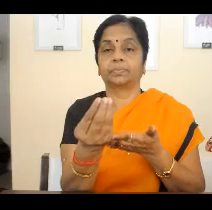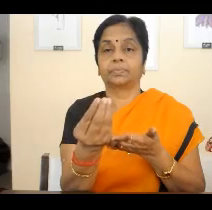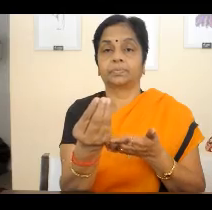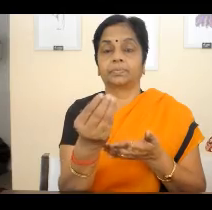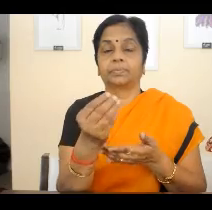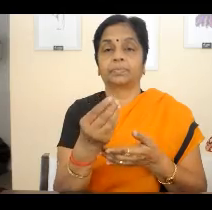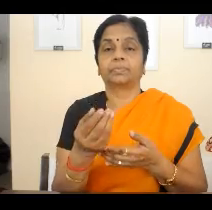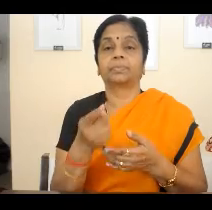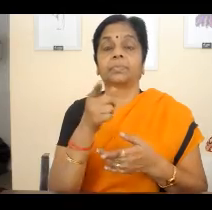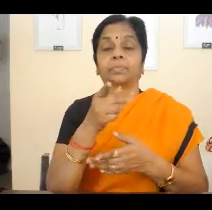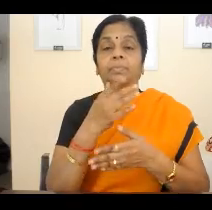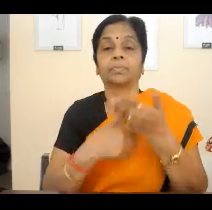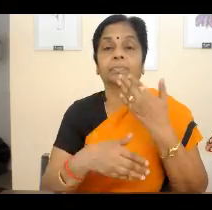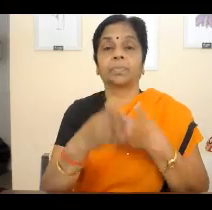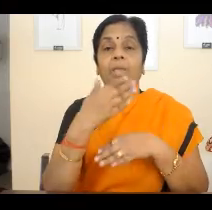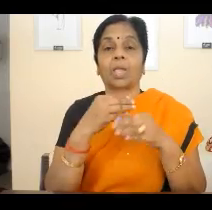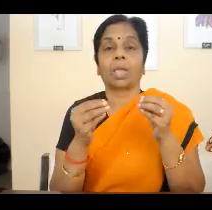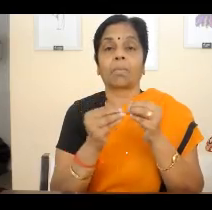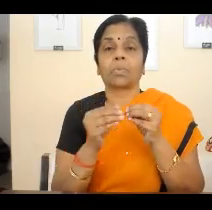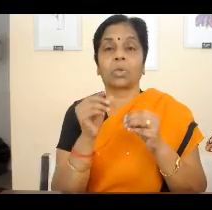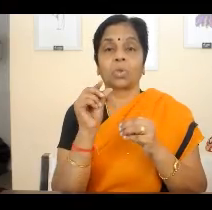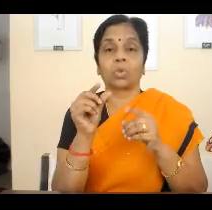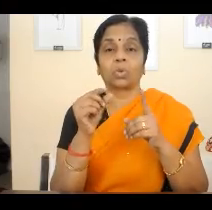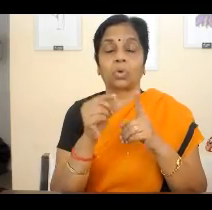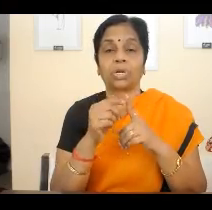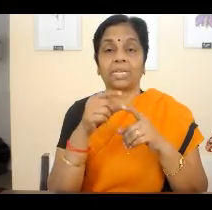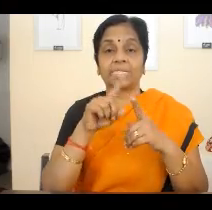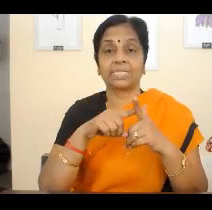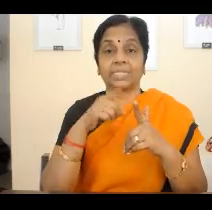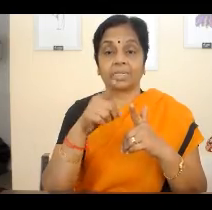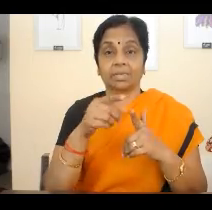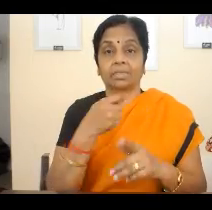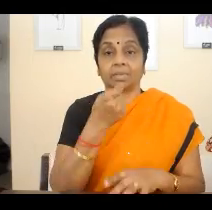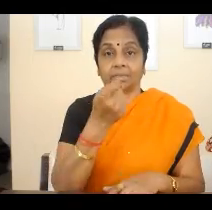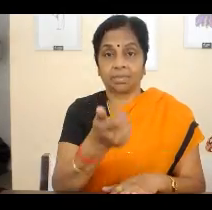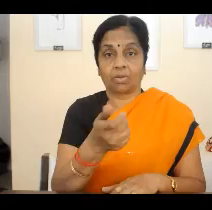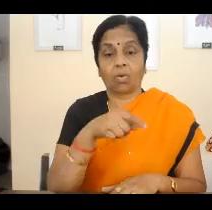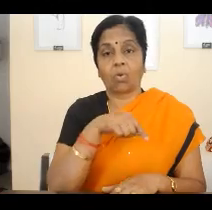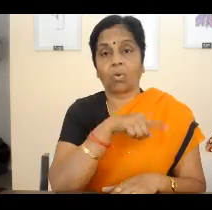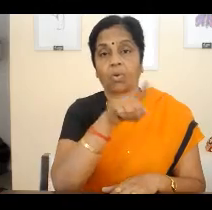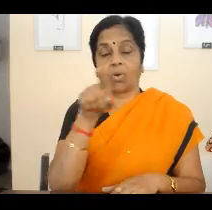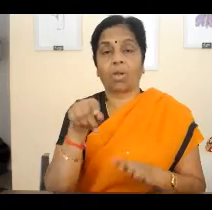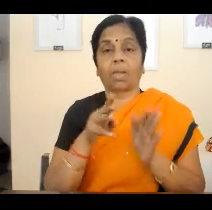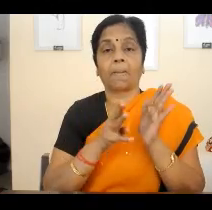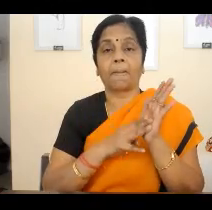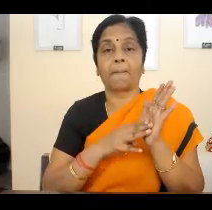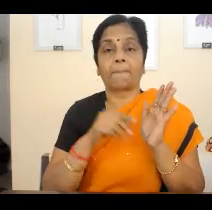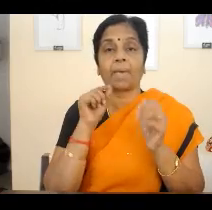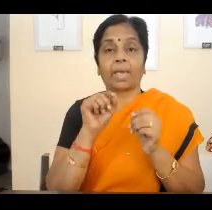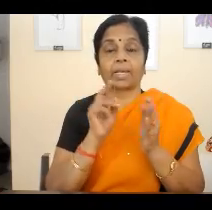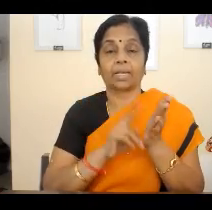A disability budget must be allocated to all ministries,